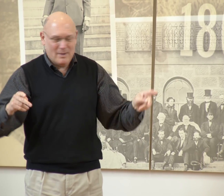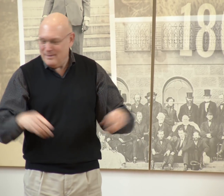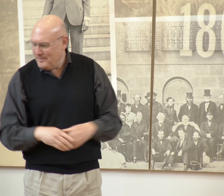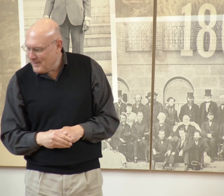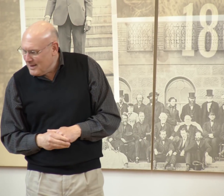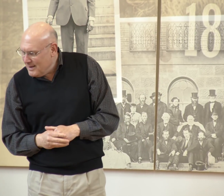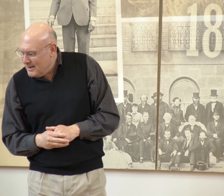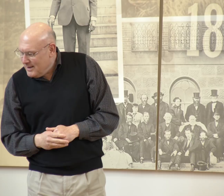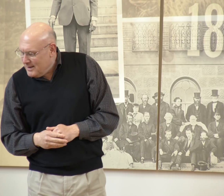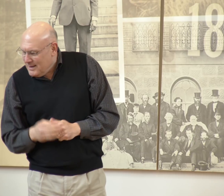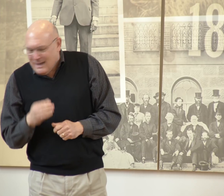it was crowded.